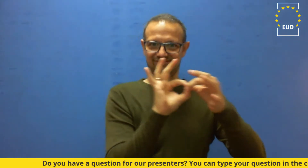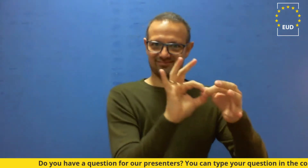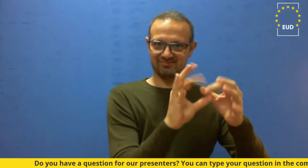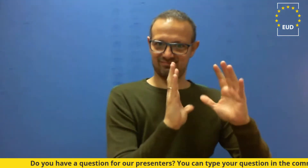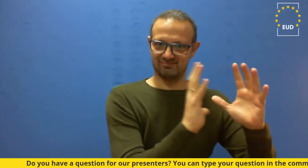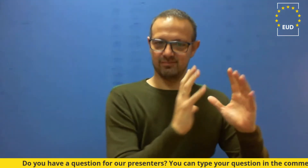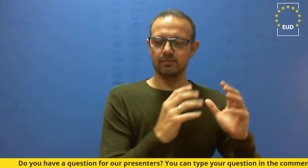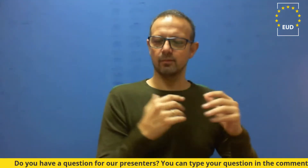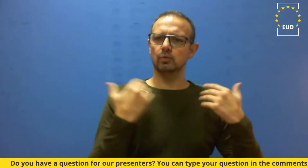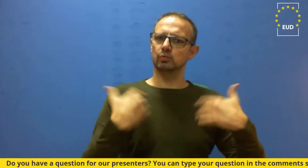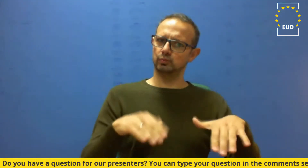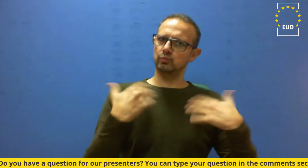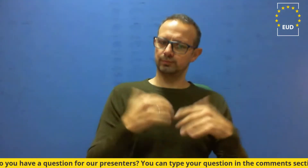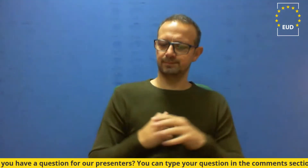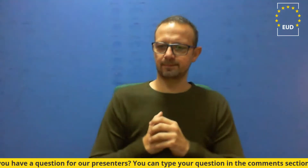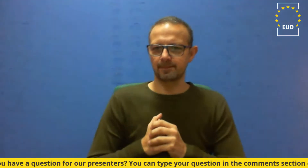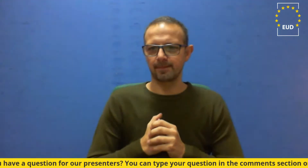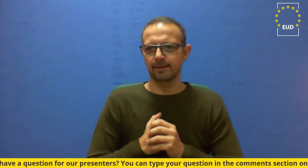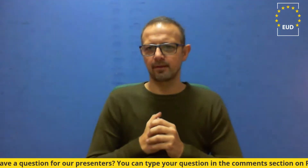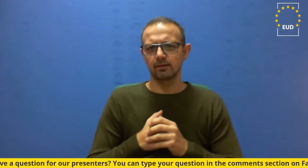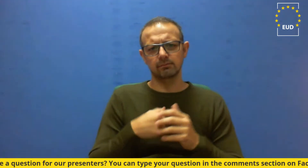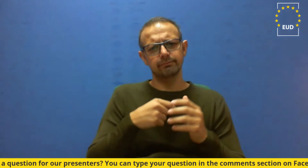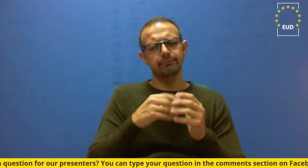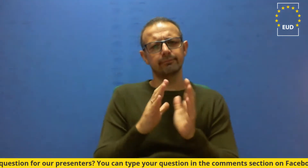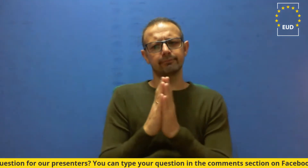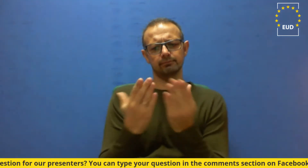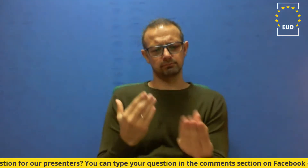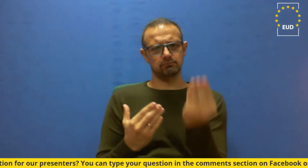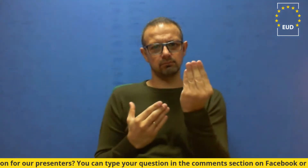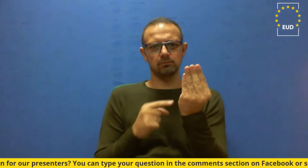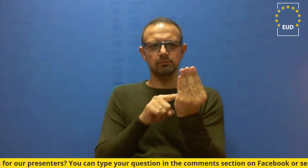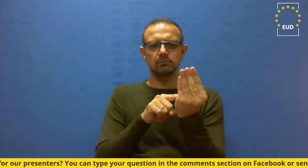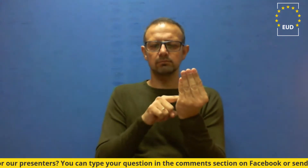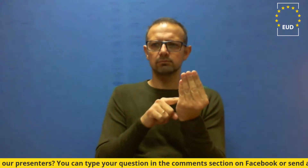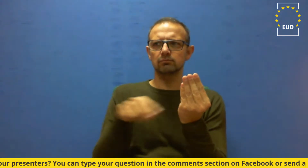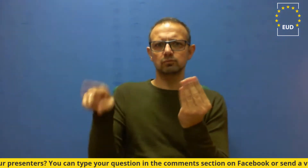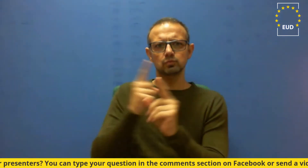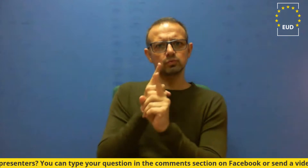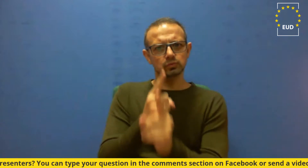flailing, you're going to turn off the show. You're not getting access to the information.